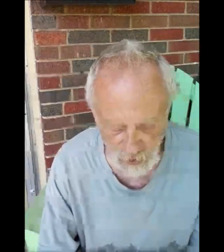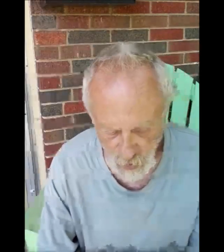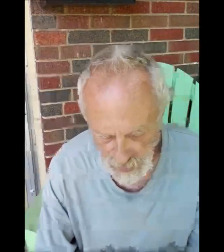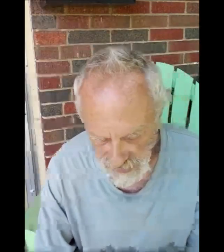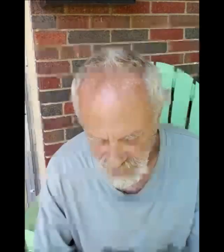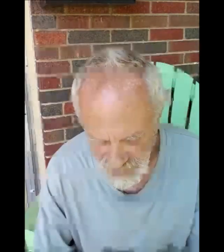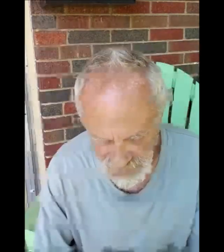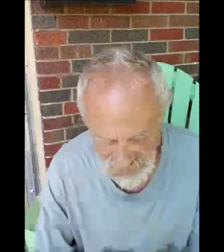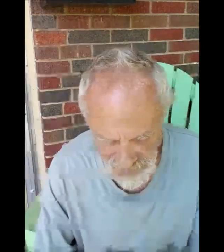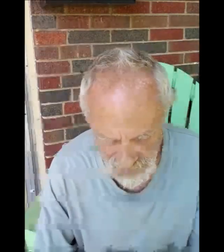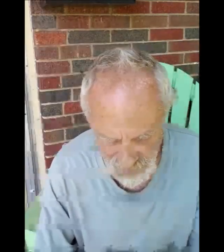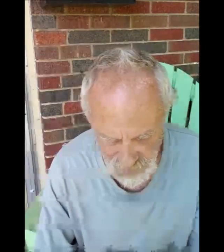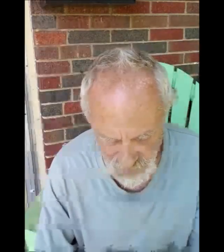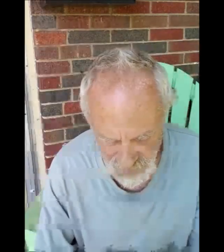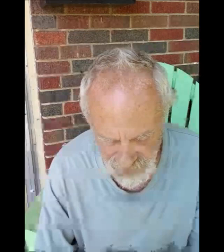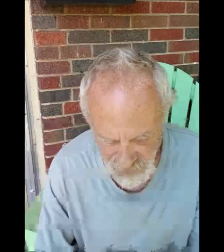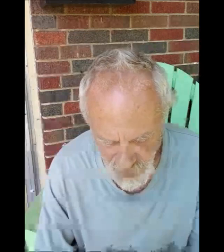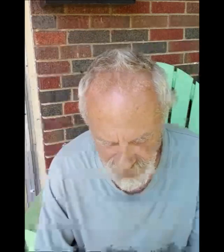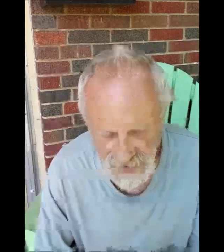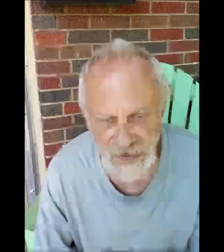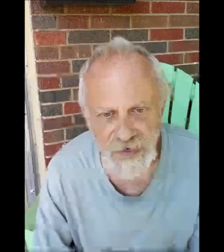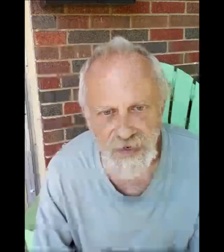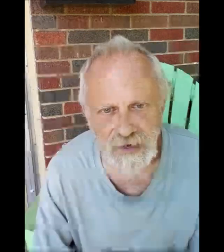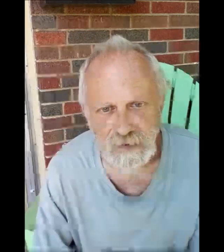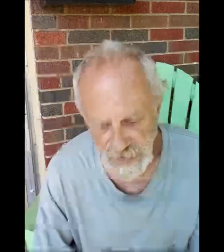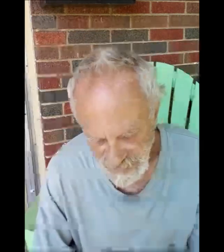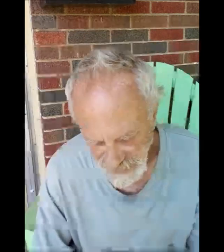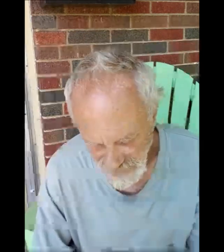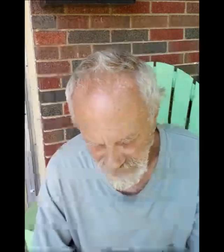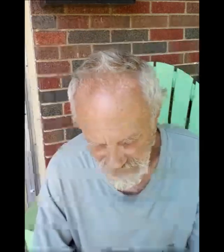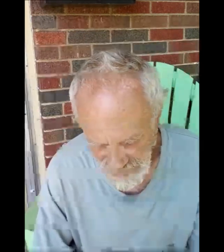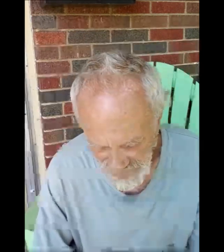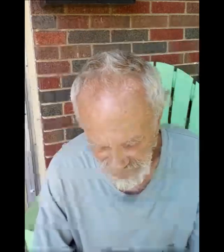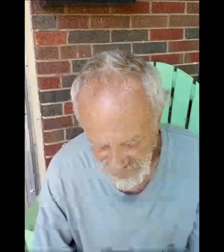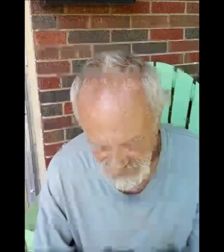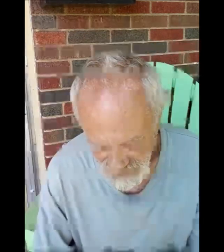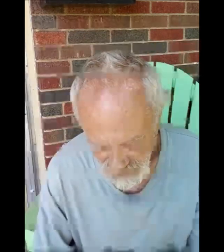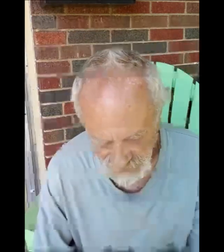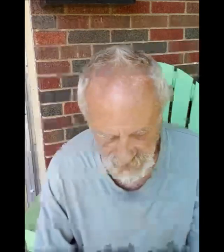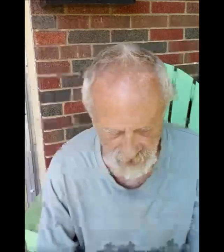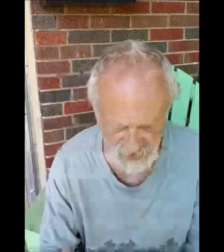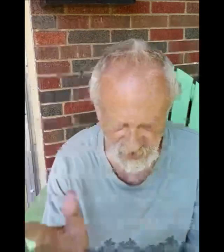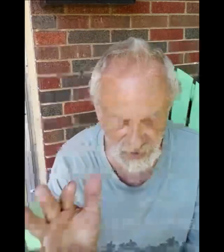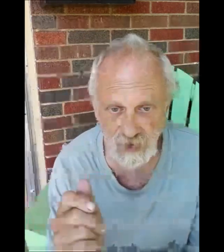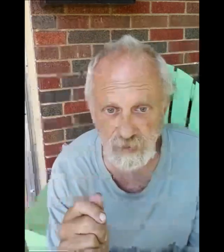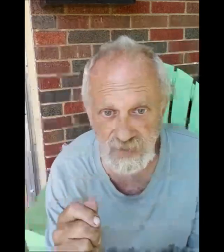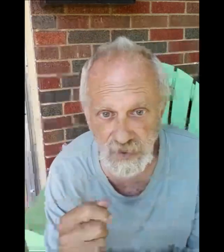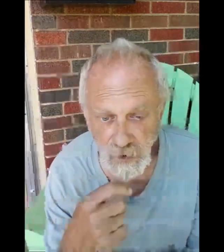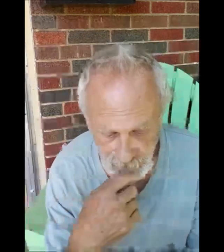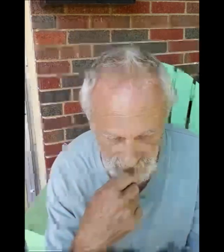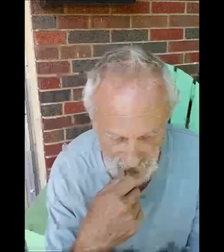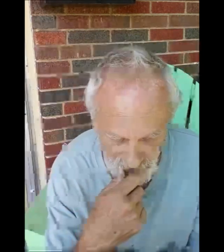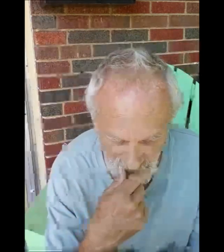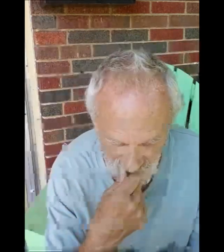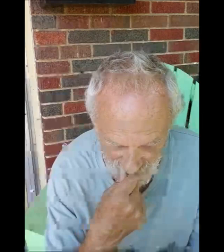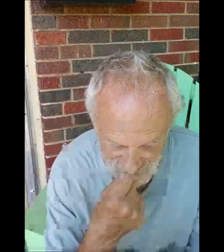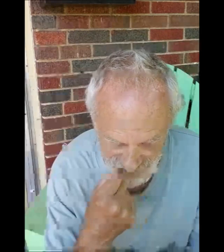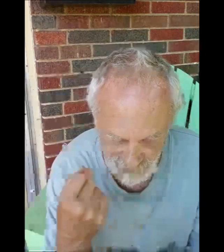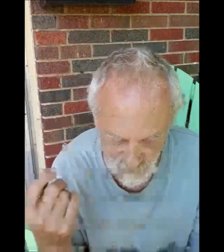shows in the Indian Sign Language when it is taught by the Indian hands. Their fingers are not clumsy at all. They move